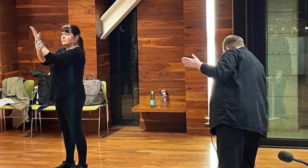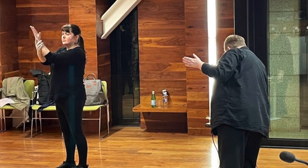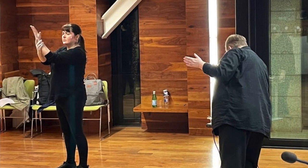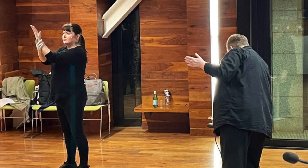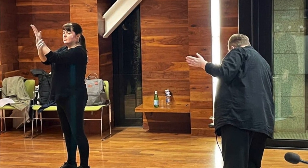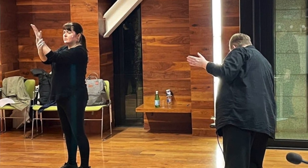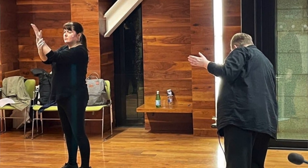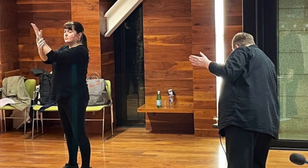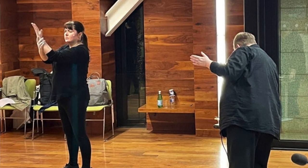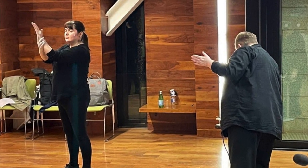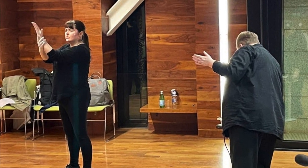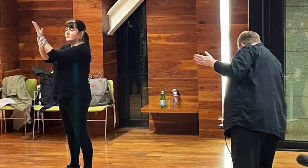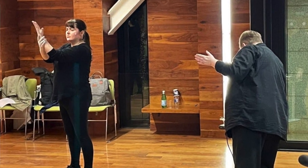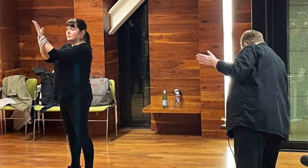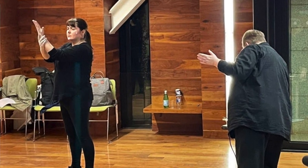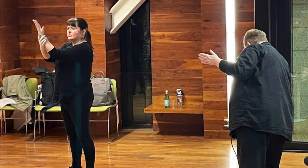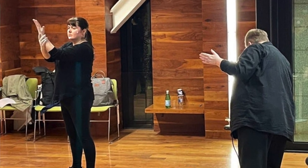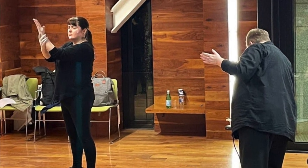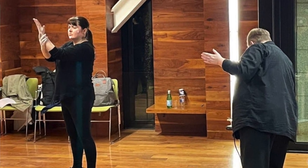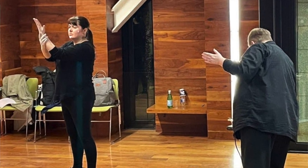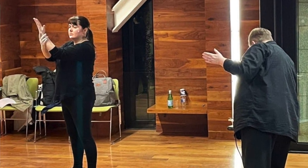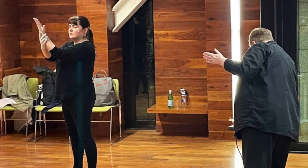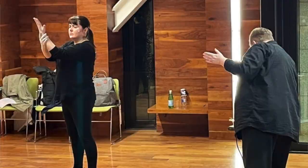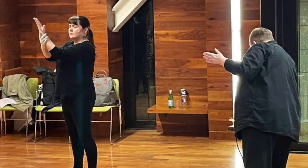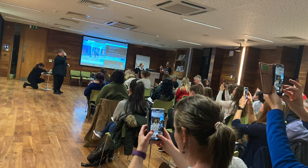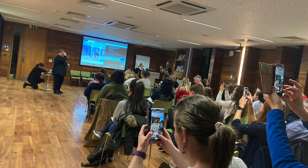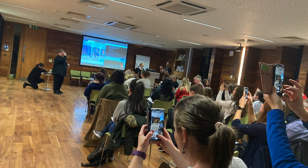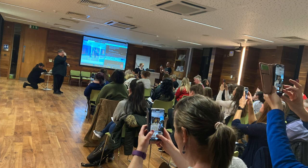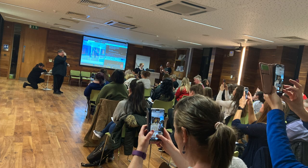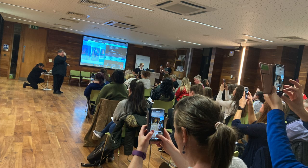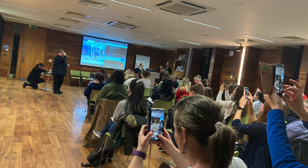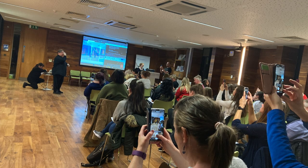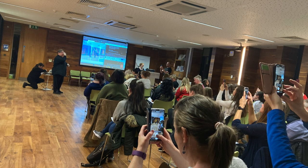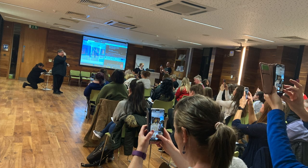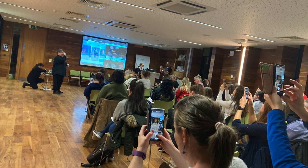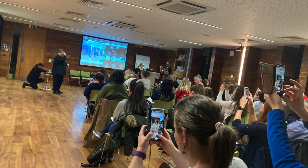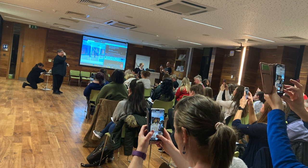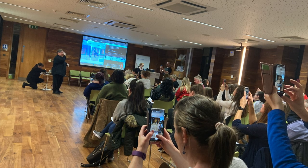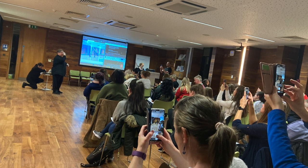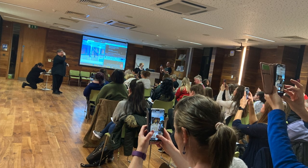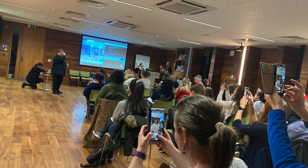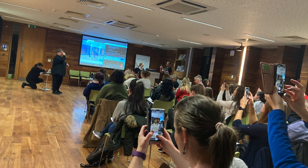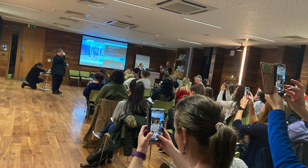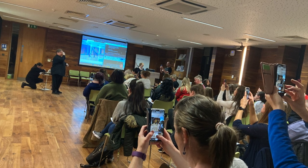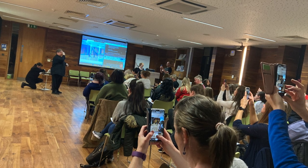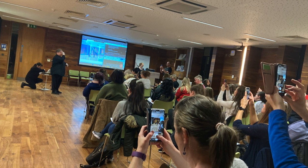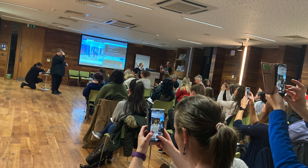strikingly, the organizers envisioned the AI app as human companions,